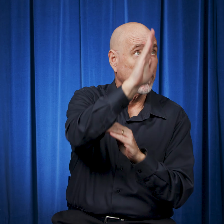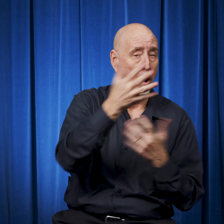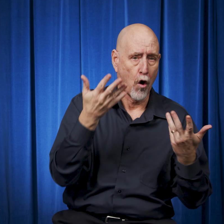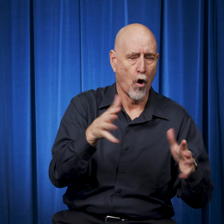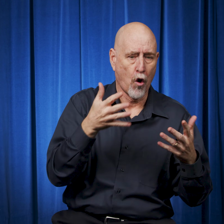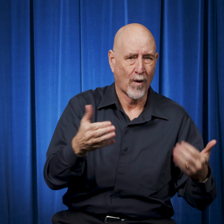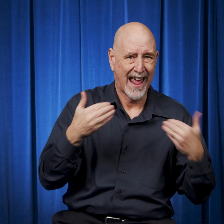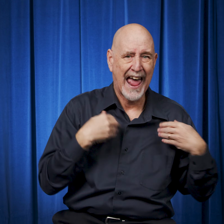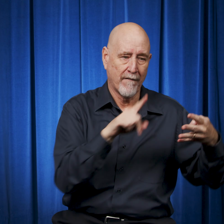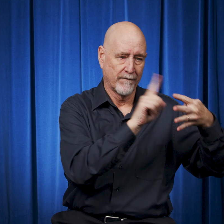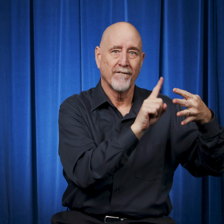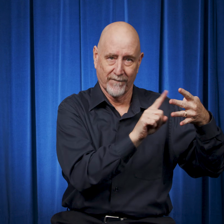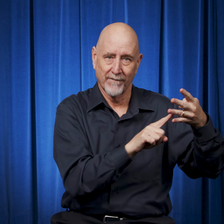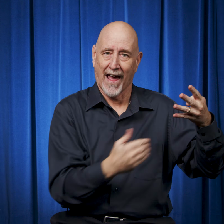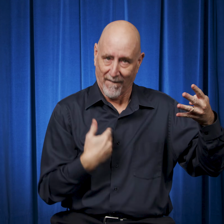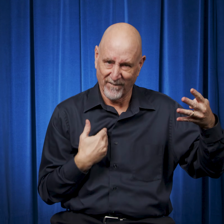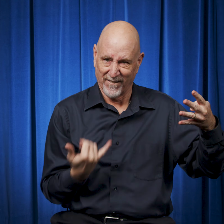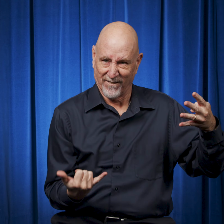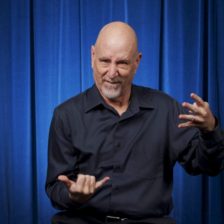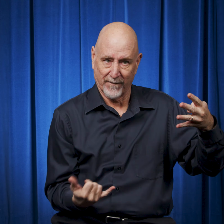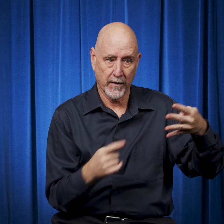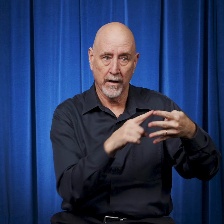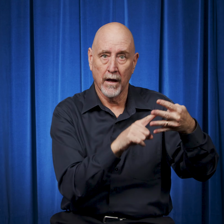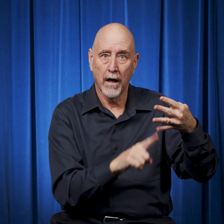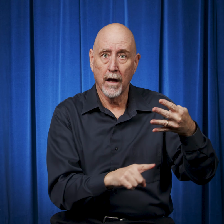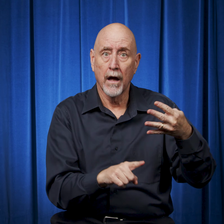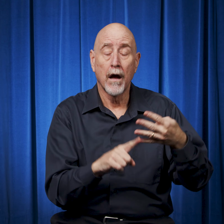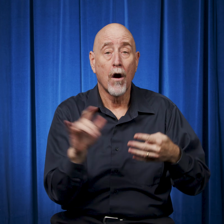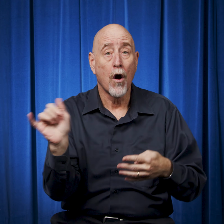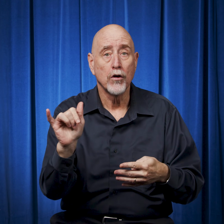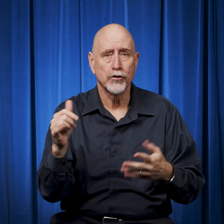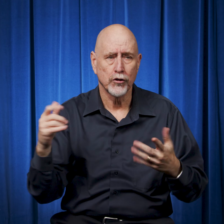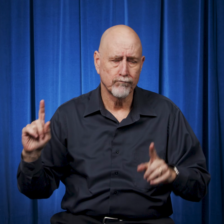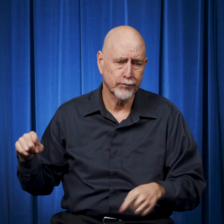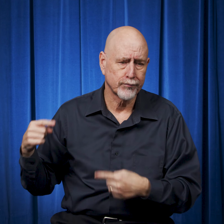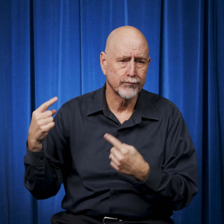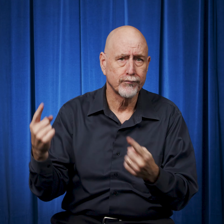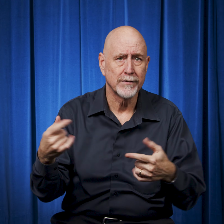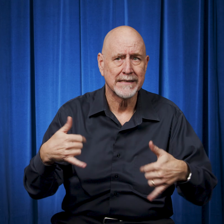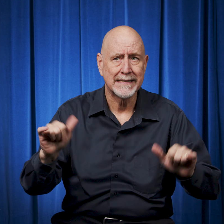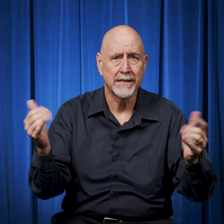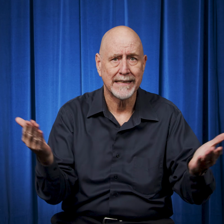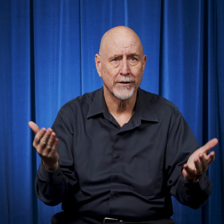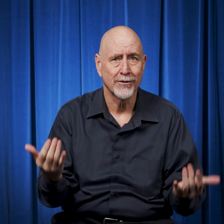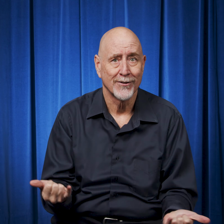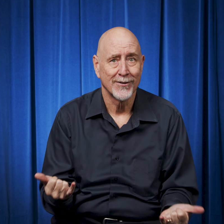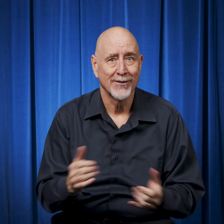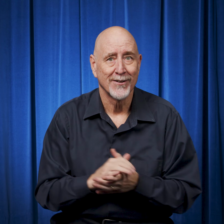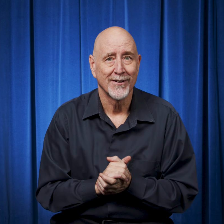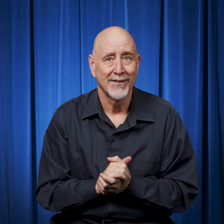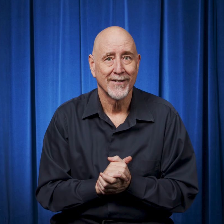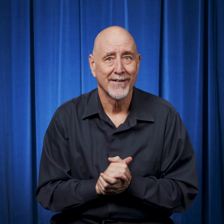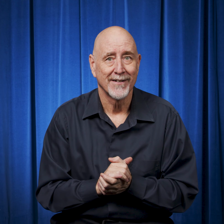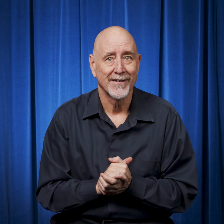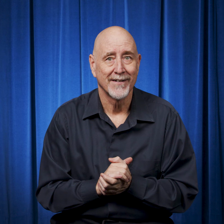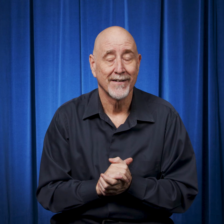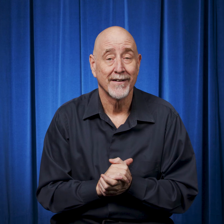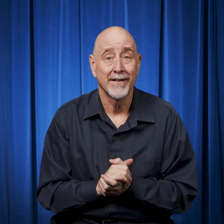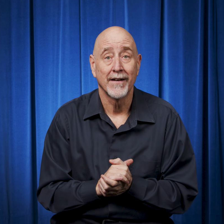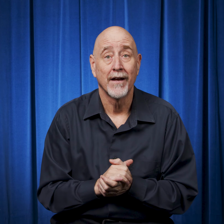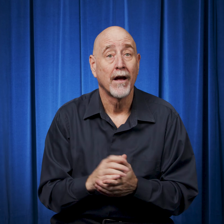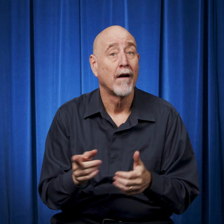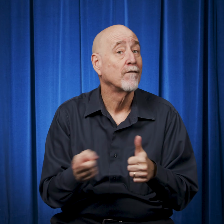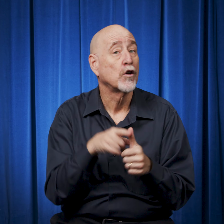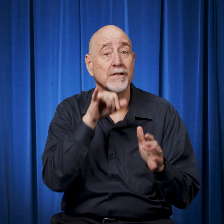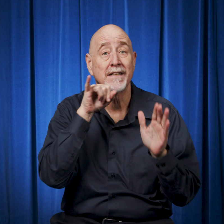have all those characteristics present, but it is also already here and among us. Now, the first identifying